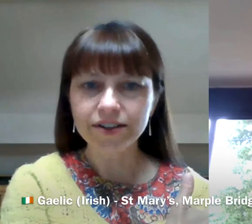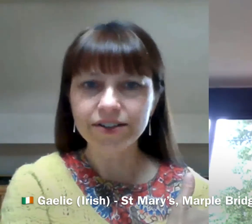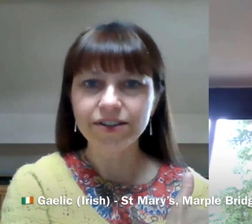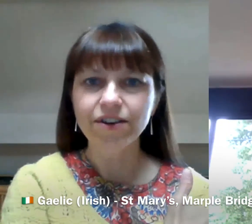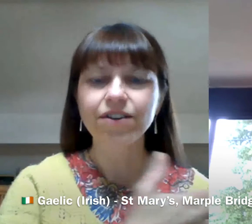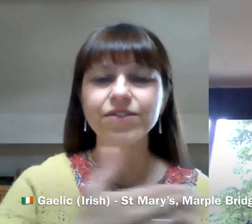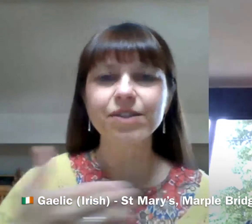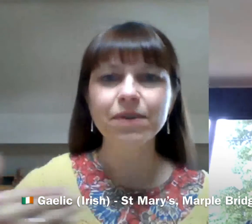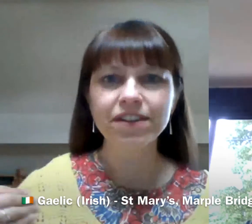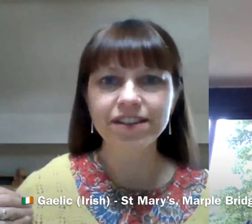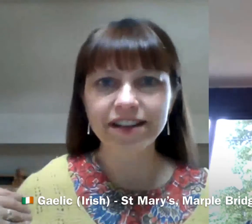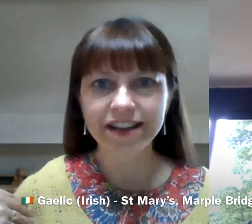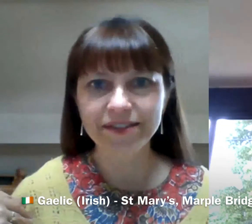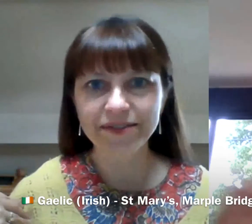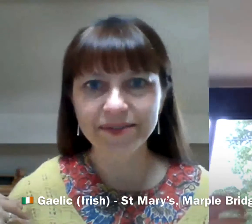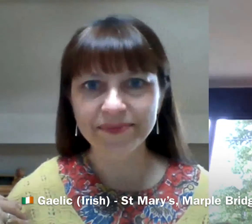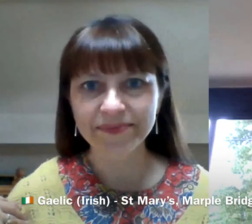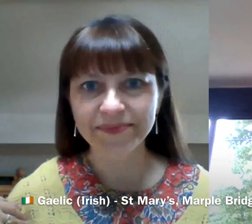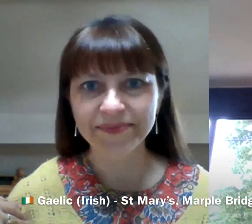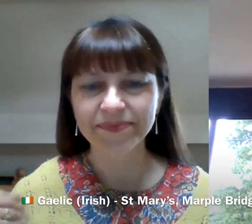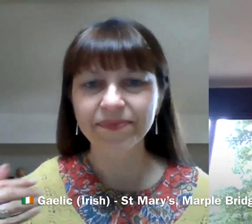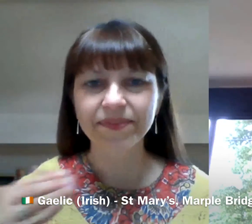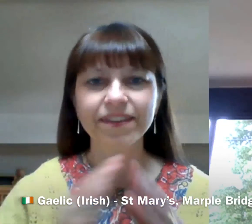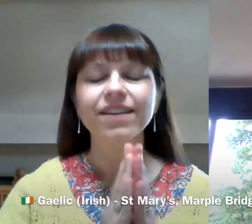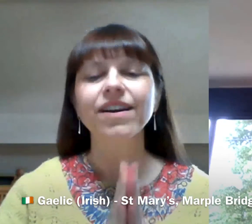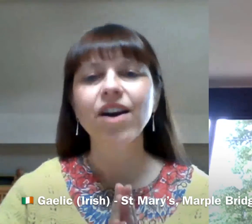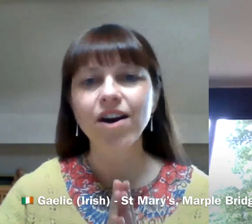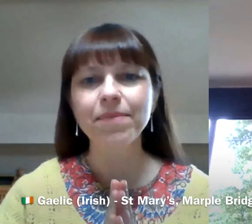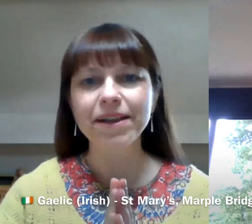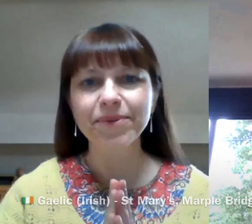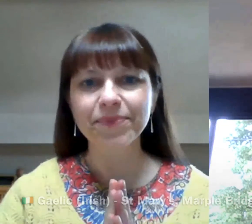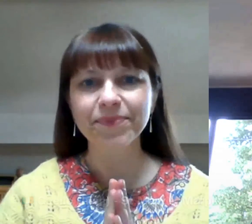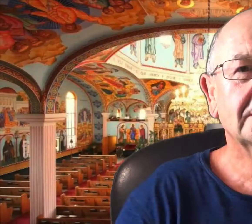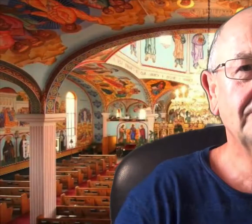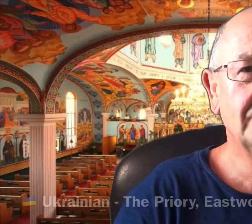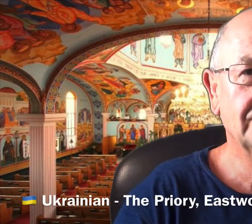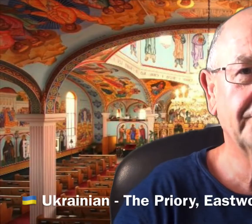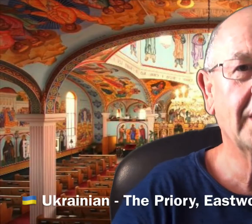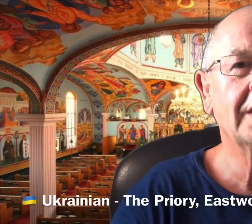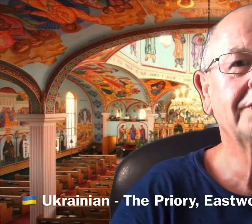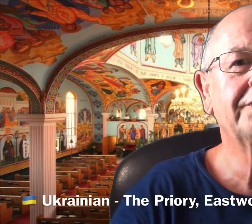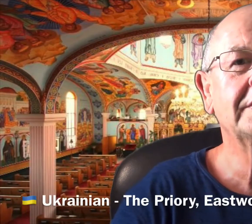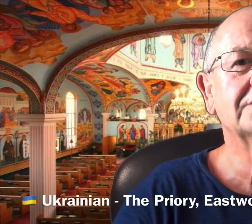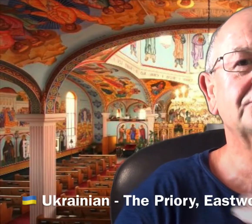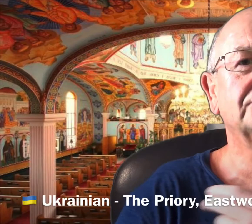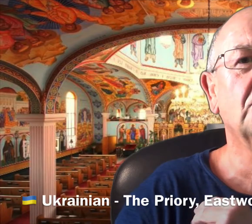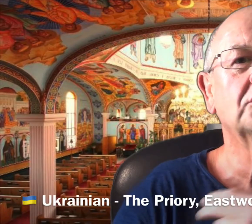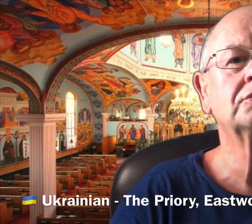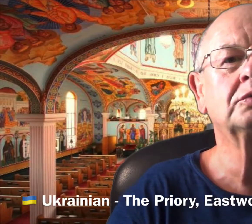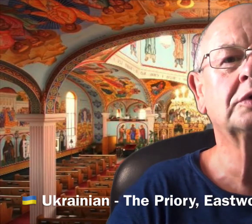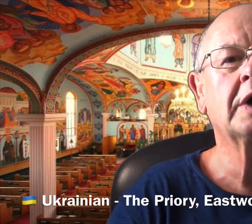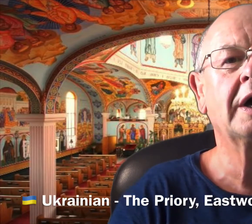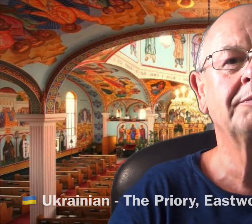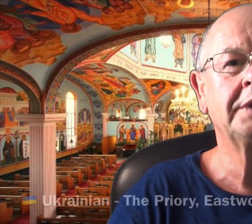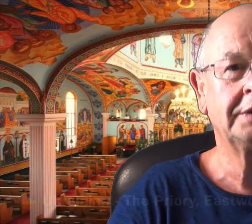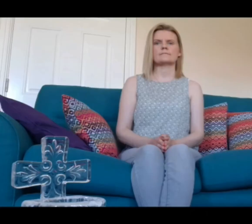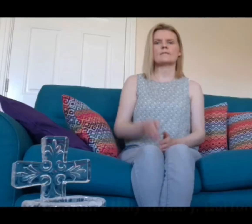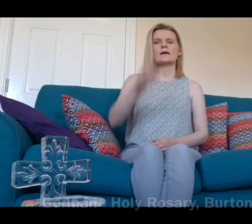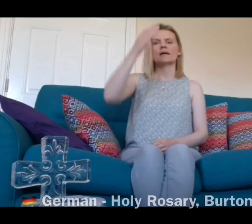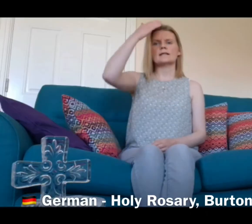August on Spirit's Eve. Amen. Im Yalzai, Senasia Toho Ducha, Amen. Im Namen